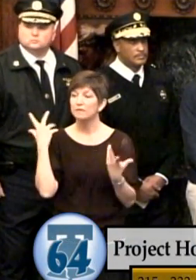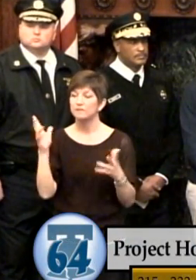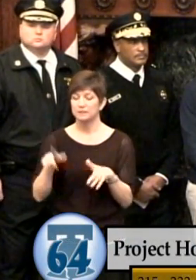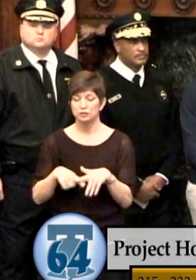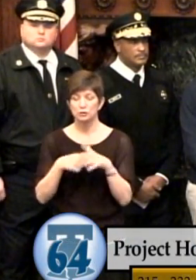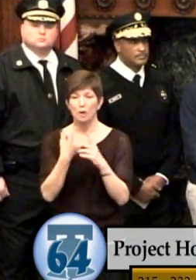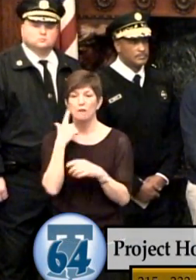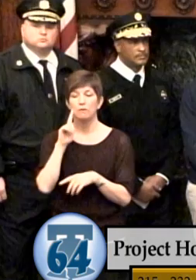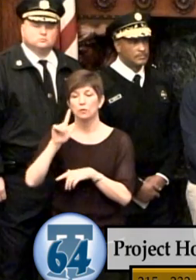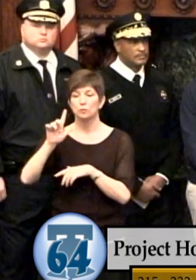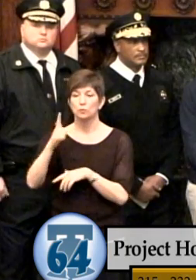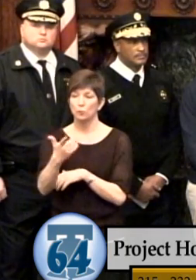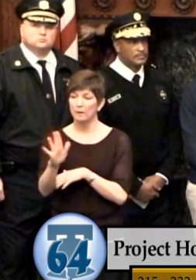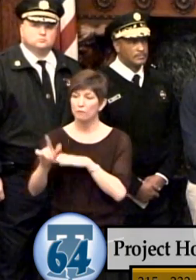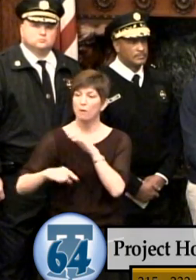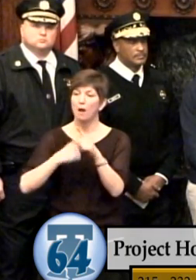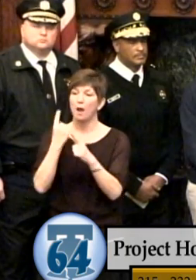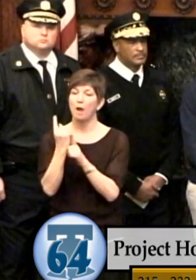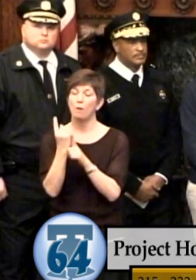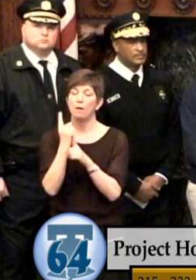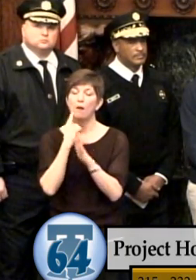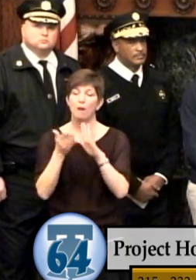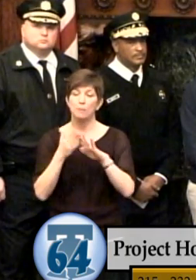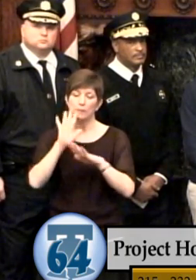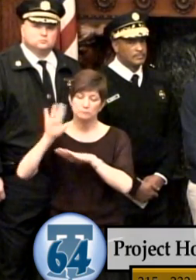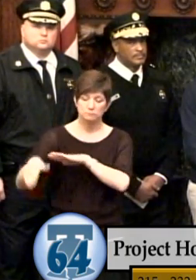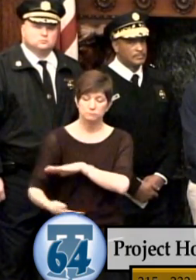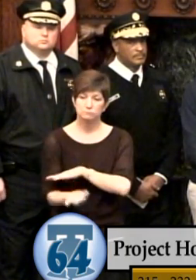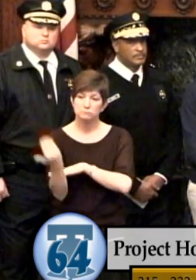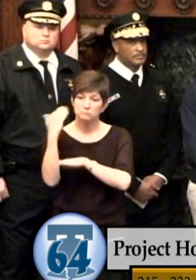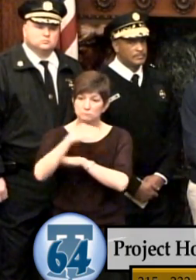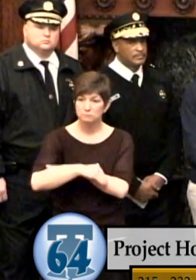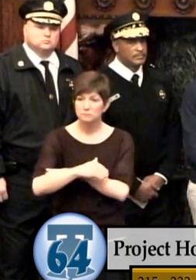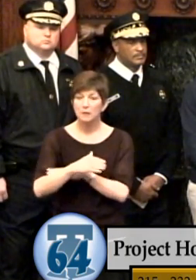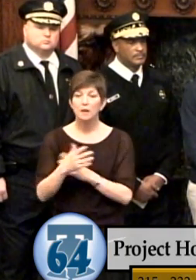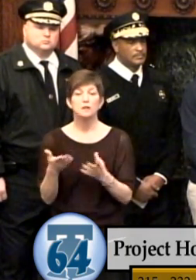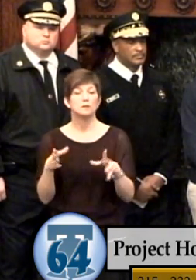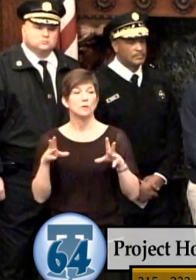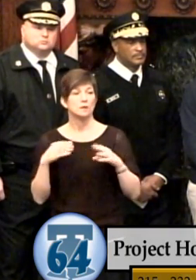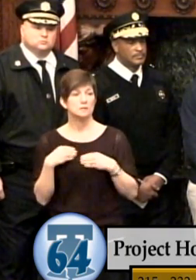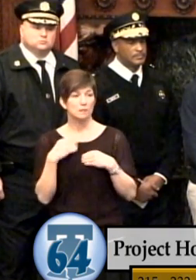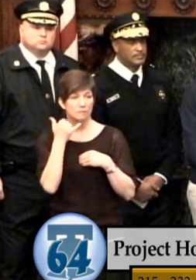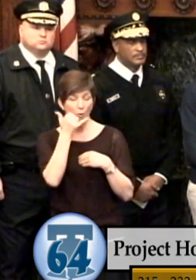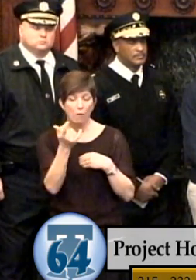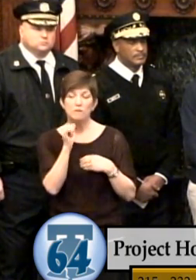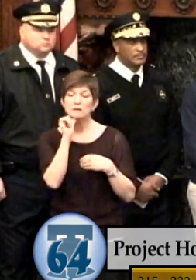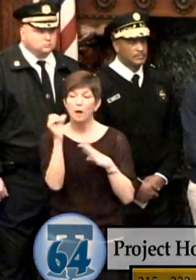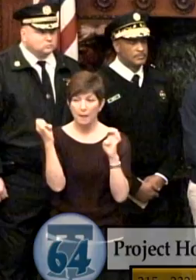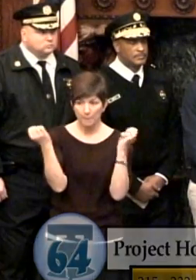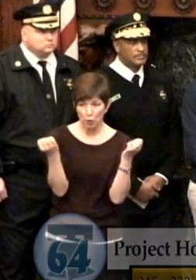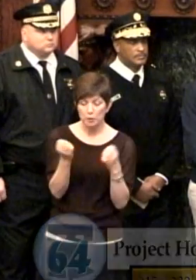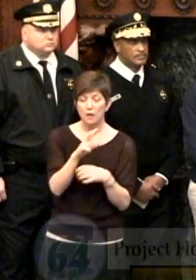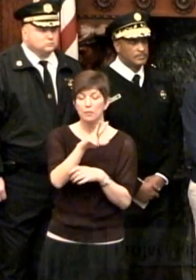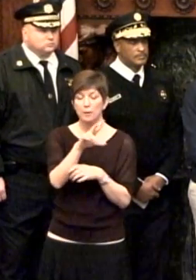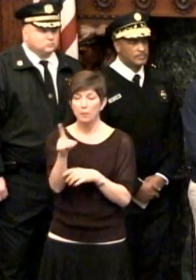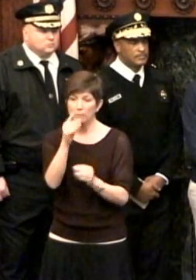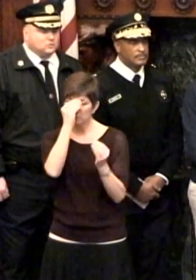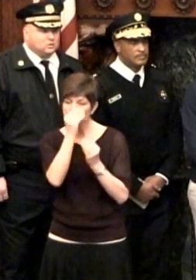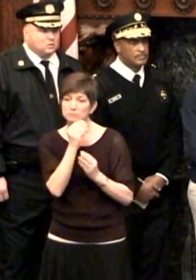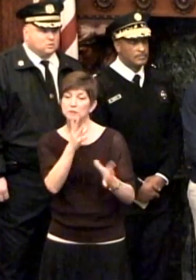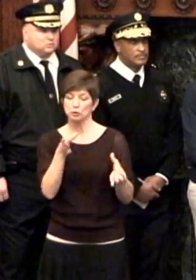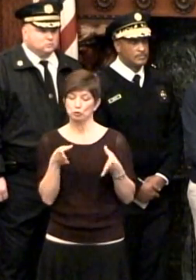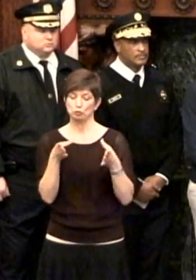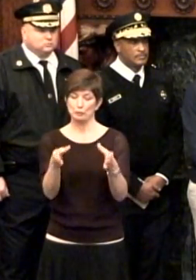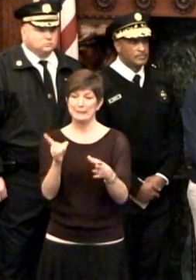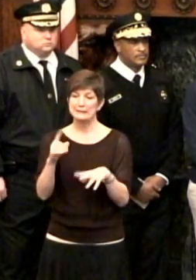activated for 24-hour operations until further notice to take calls for non-emergencies. You should call 311 to report a street in